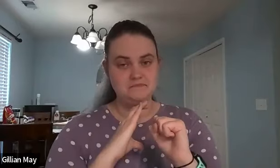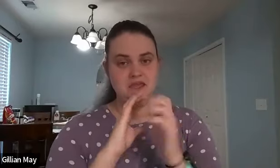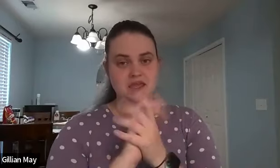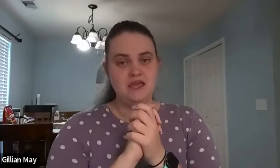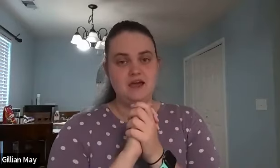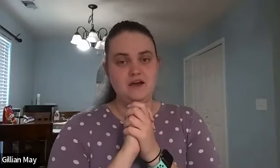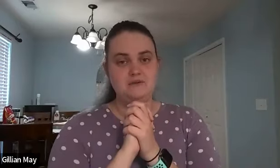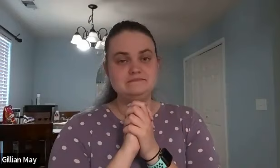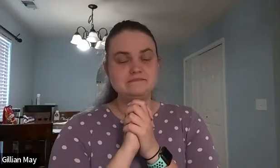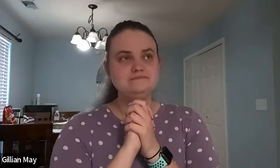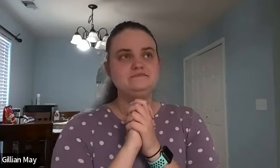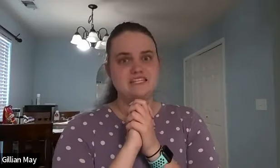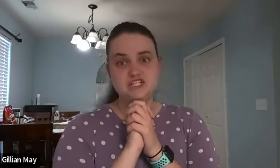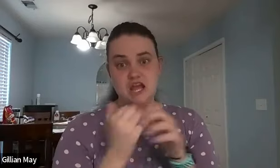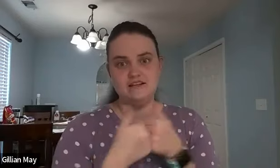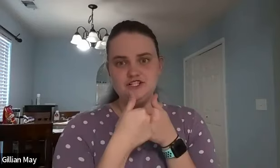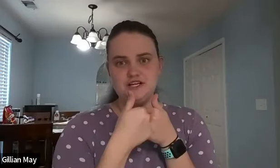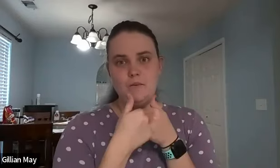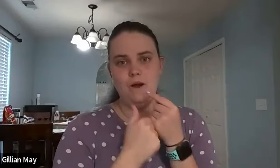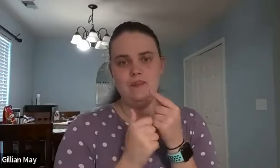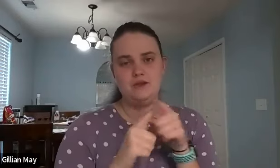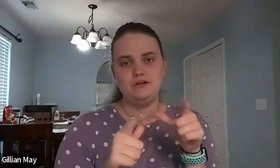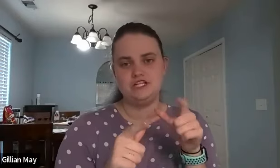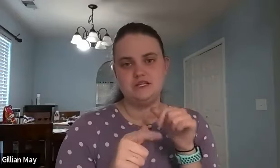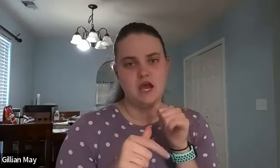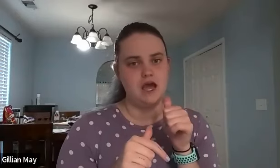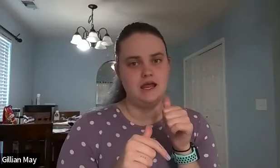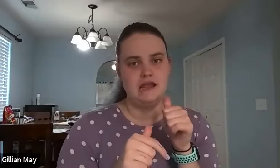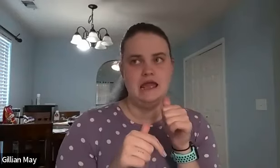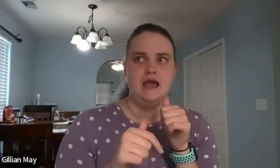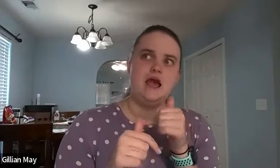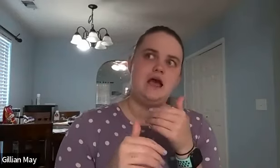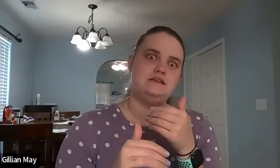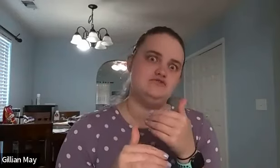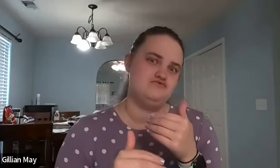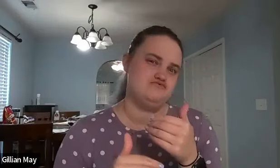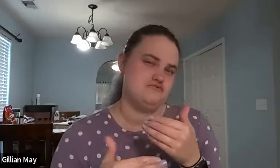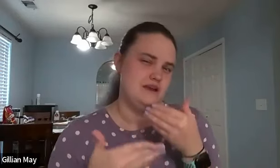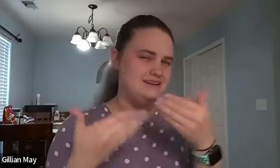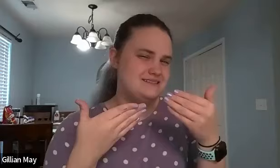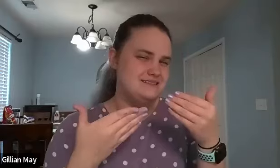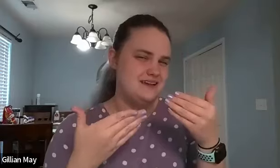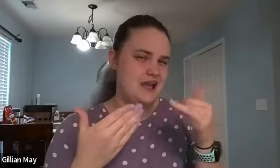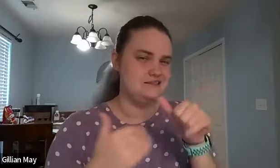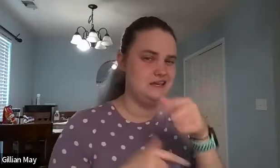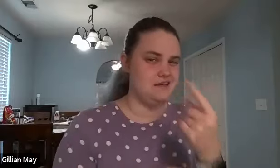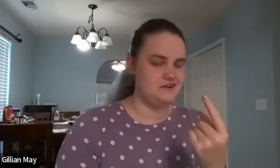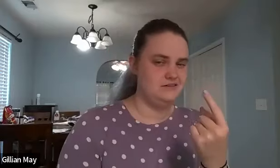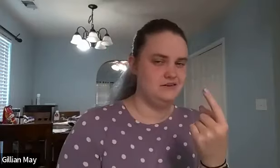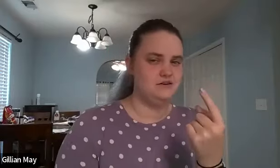time. It's a challenge, and one language is not as great as the other.